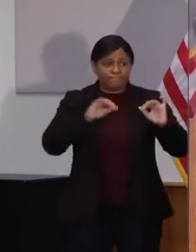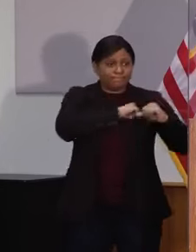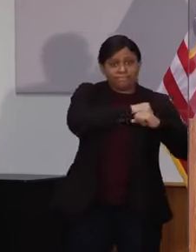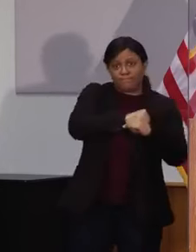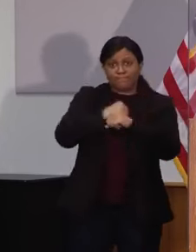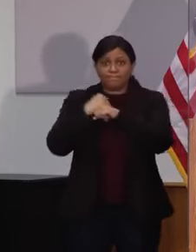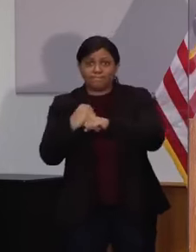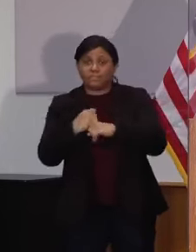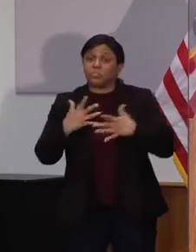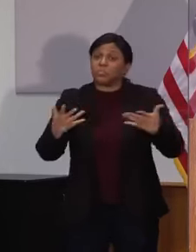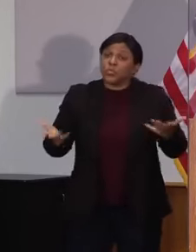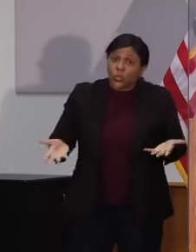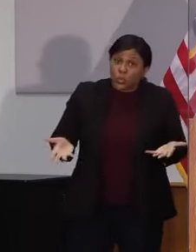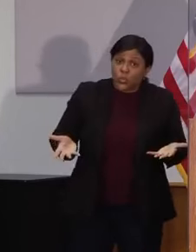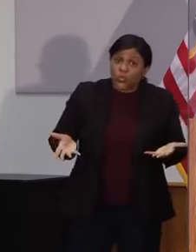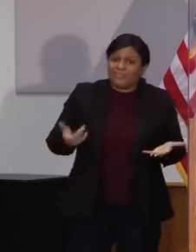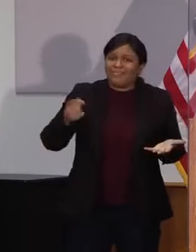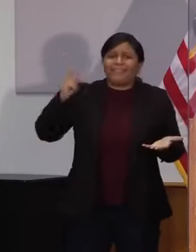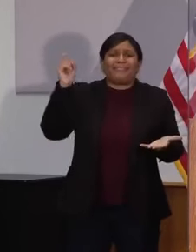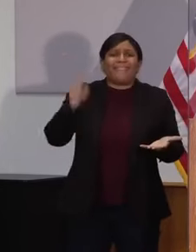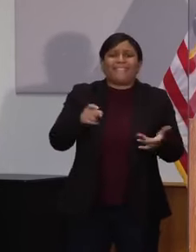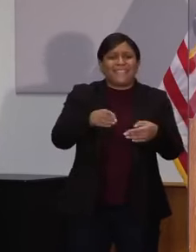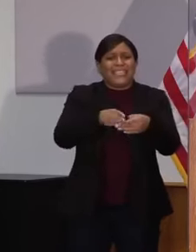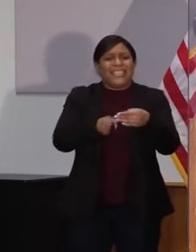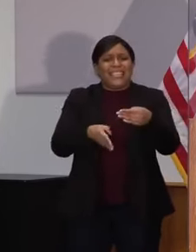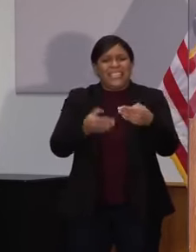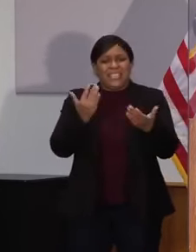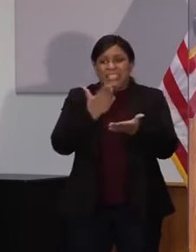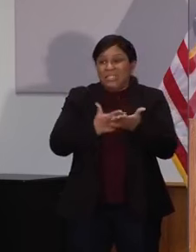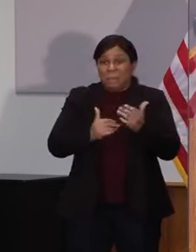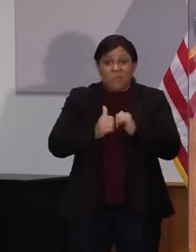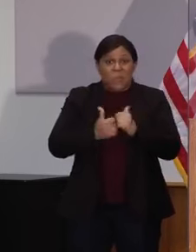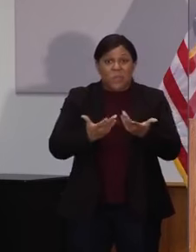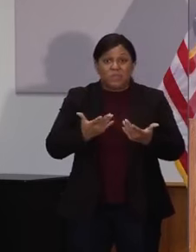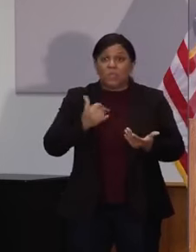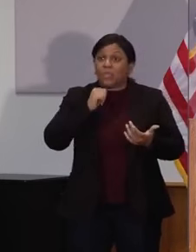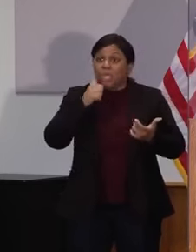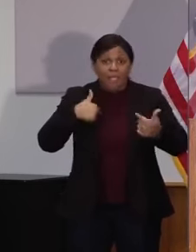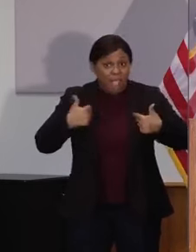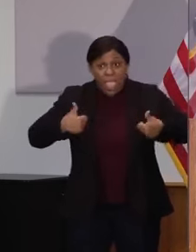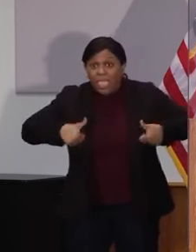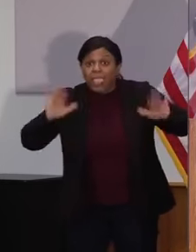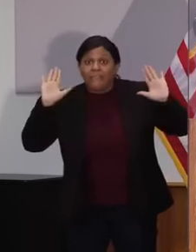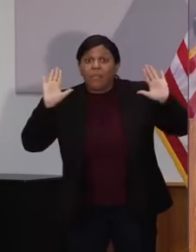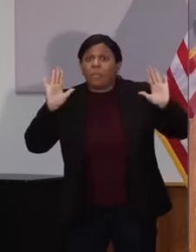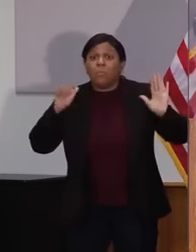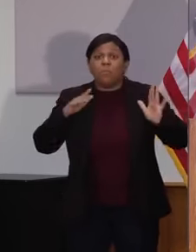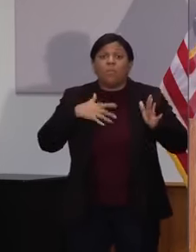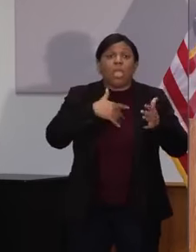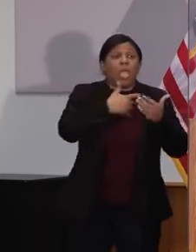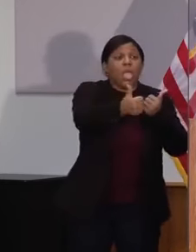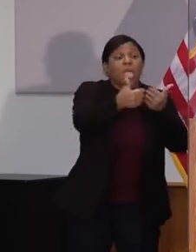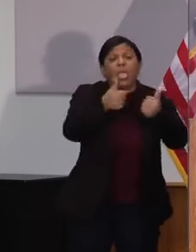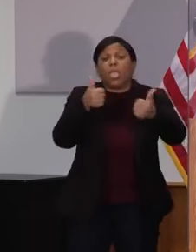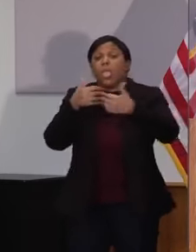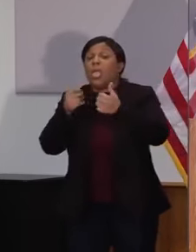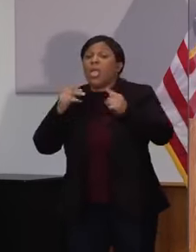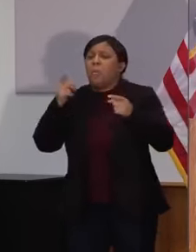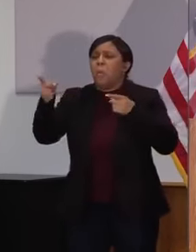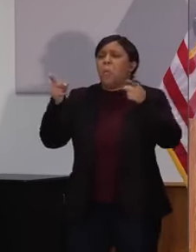going to have to end this. I am not giving up on it, that this continuing to divide and subdivide us and say, this